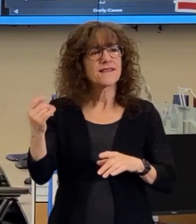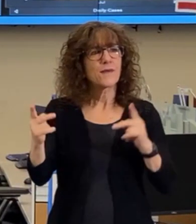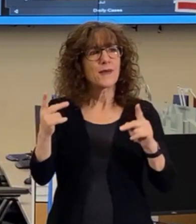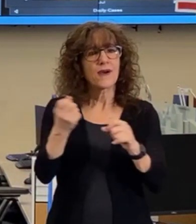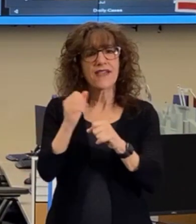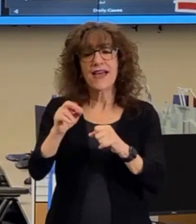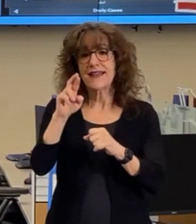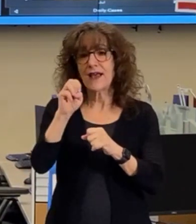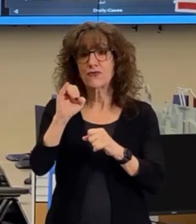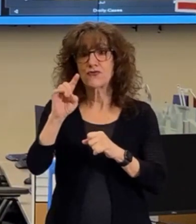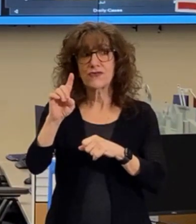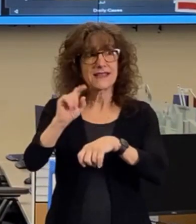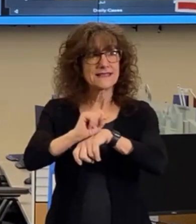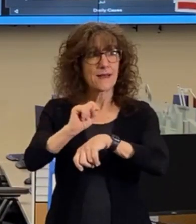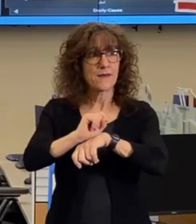Temple.